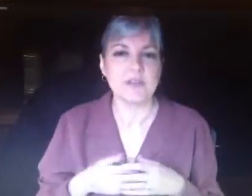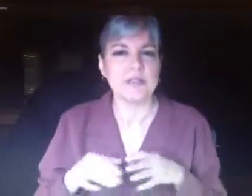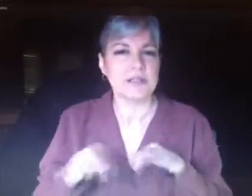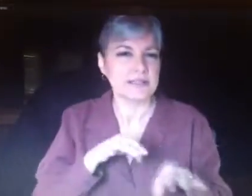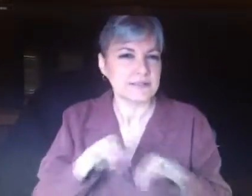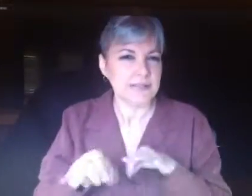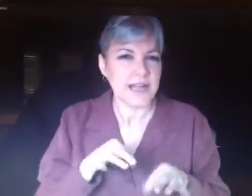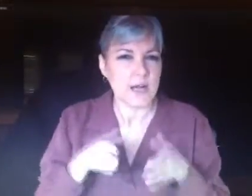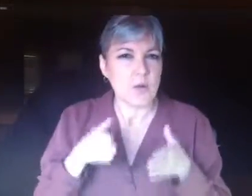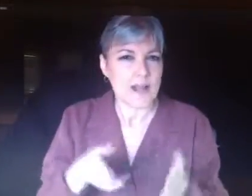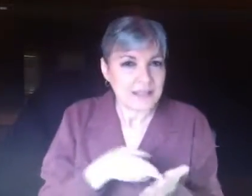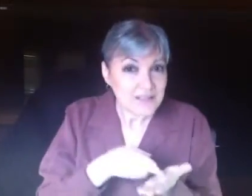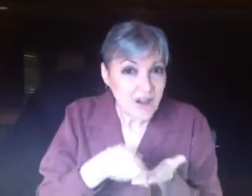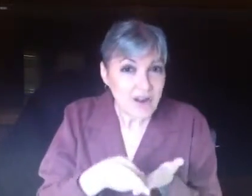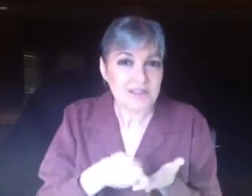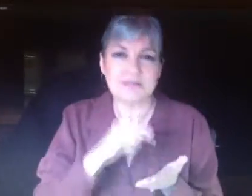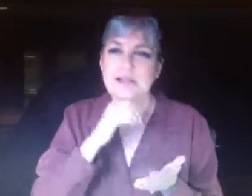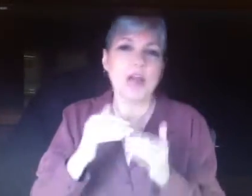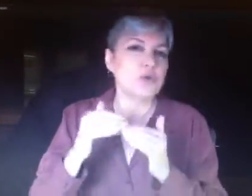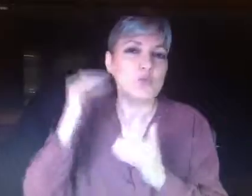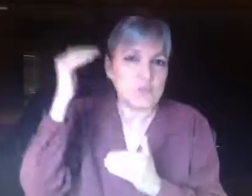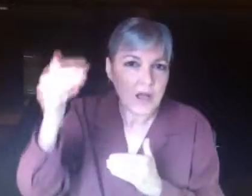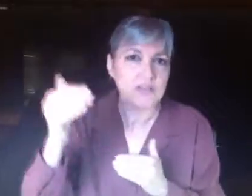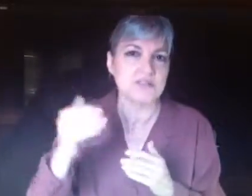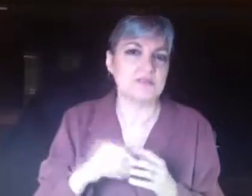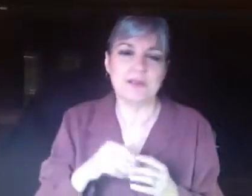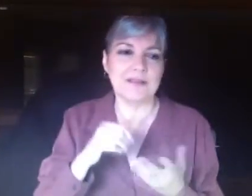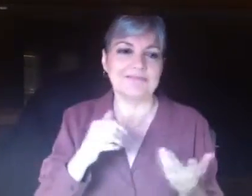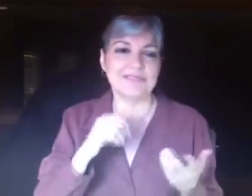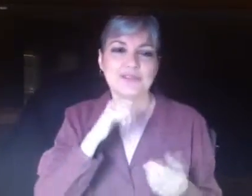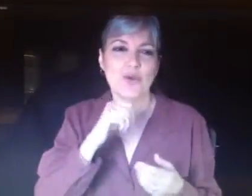sick and its body gave up. Simple ways like that are just honest and straight to the point.